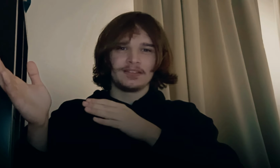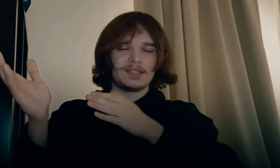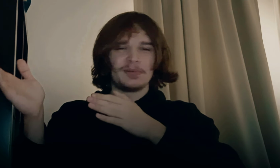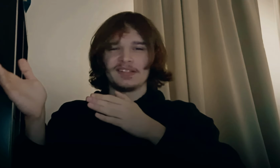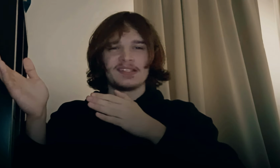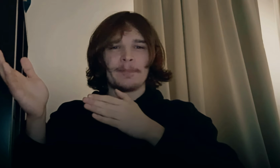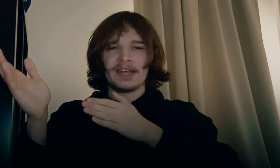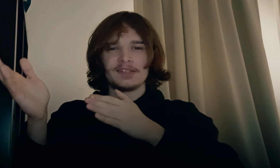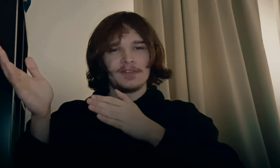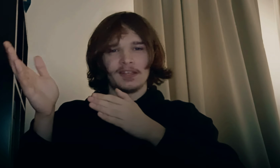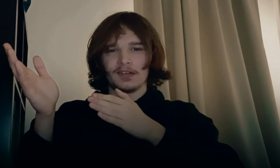discipline is the best thing here.